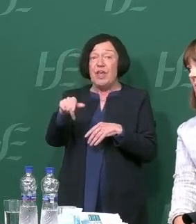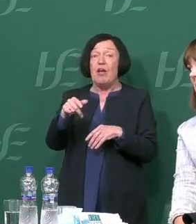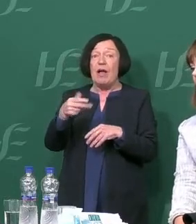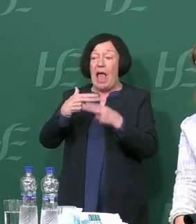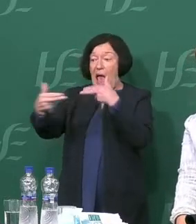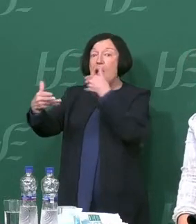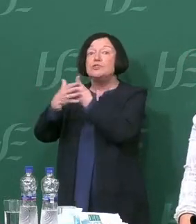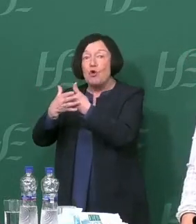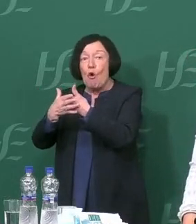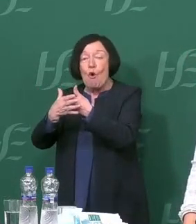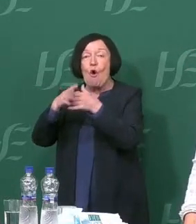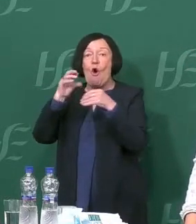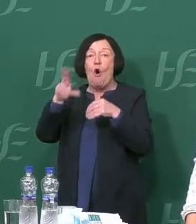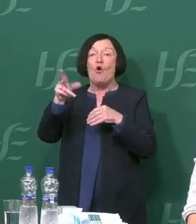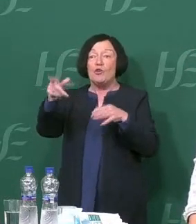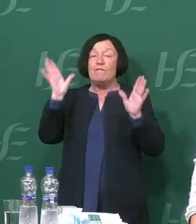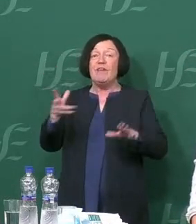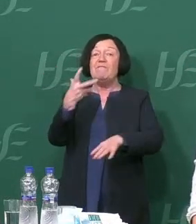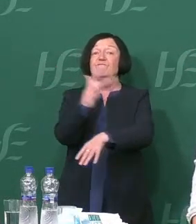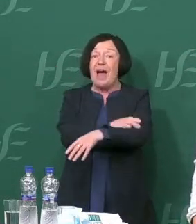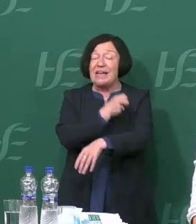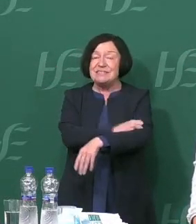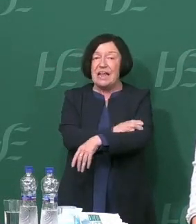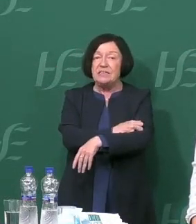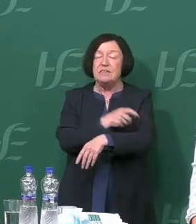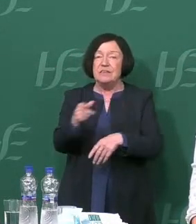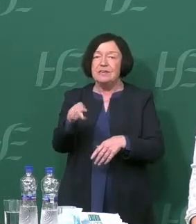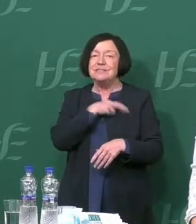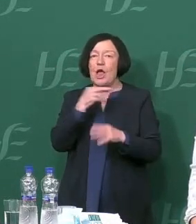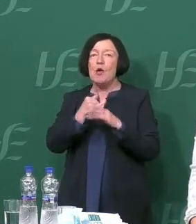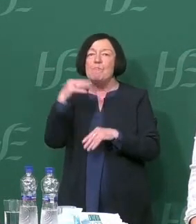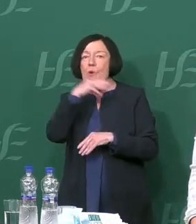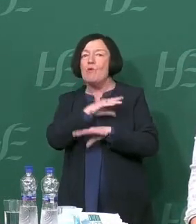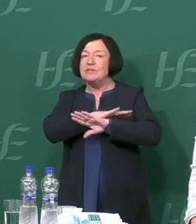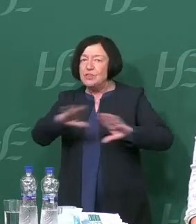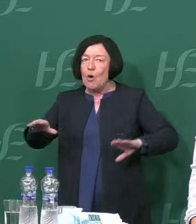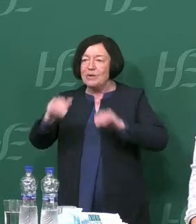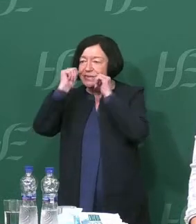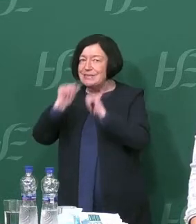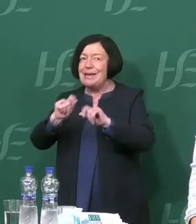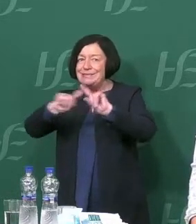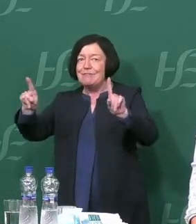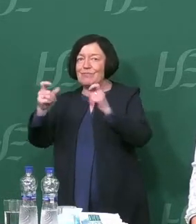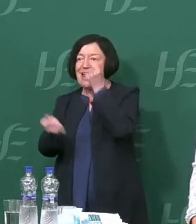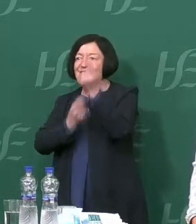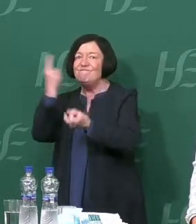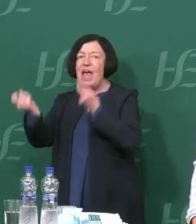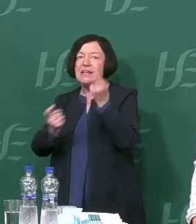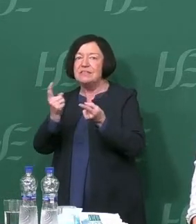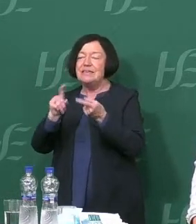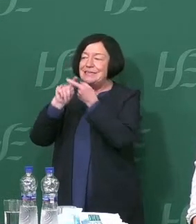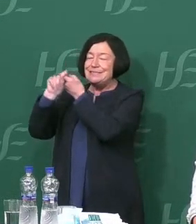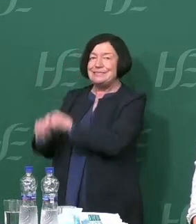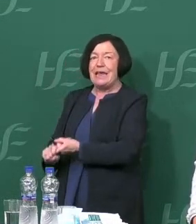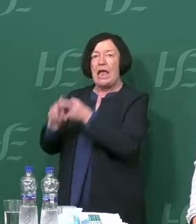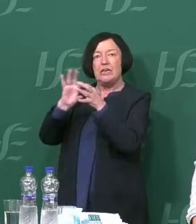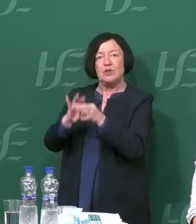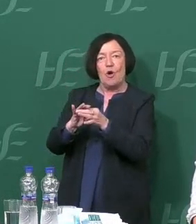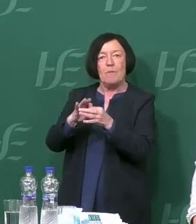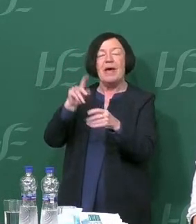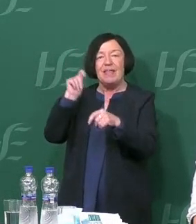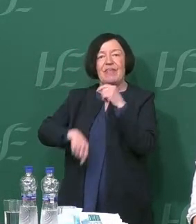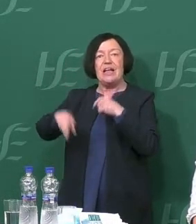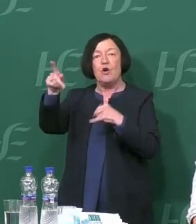are outdoors and even if you are vaccinated, it is really important to not attend the event and to stay at home and then go and